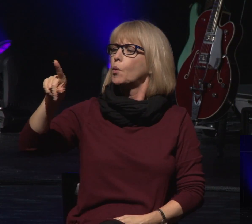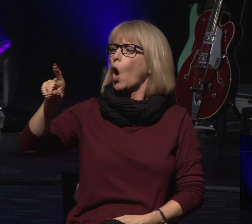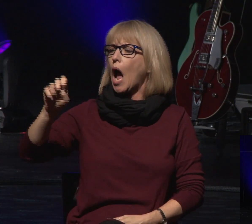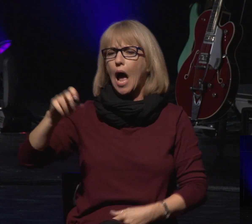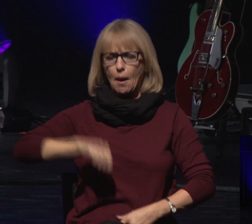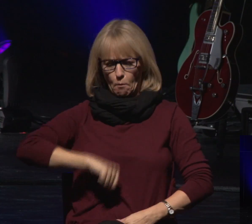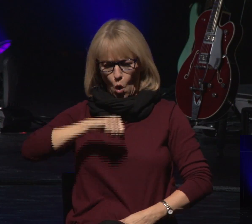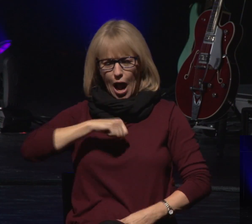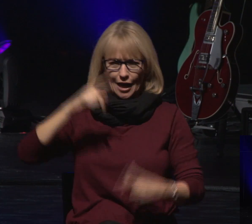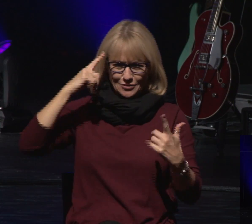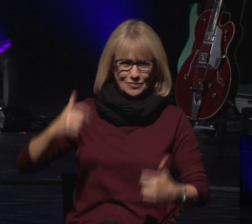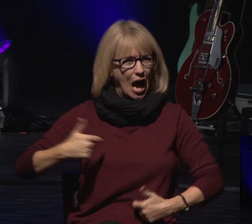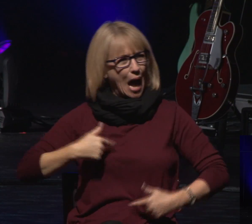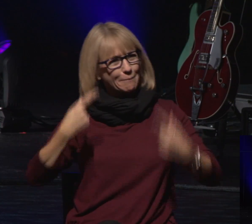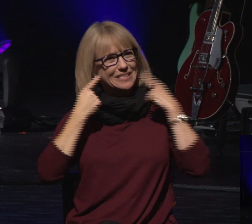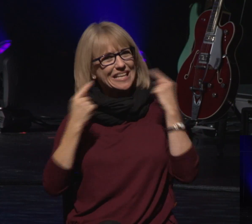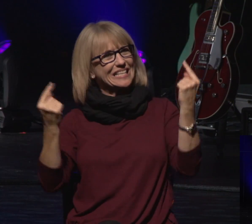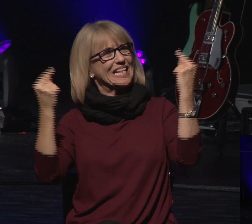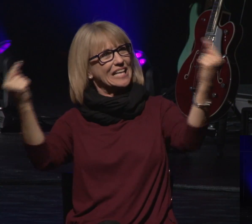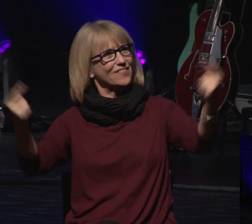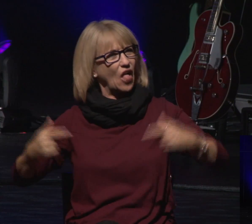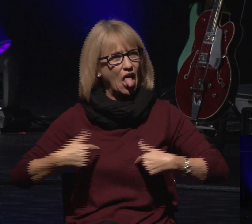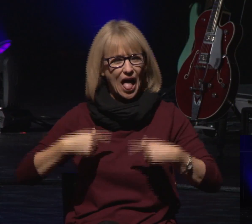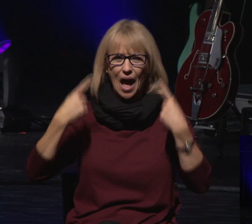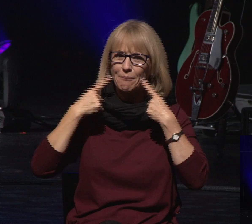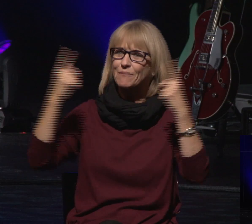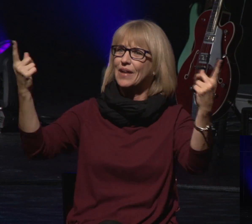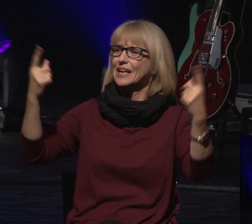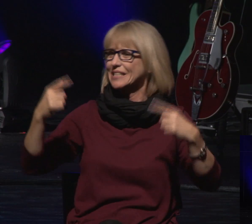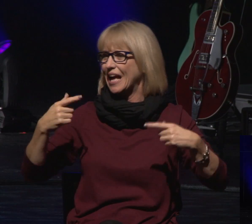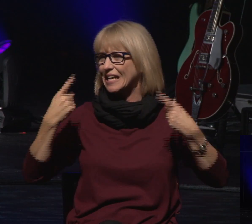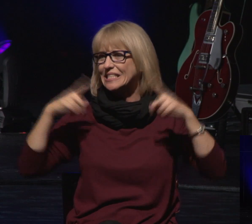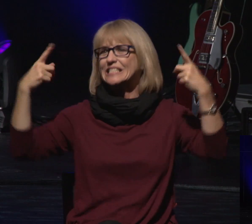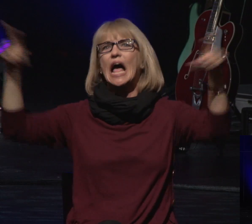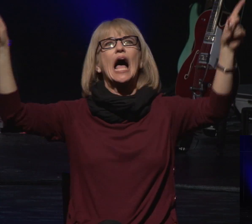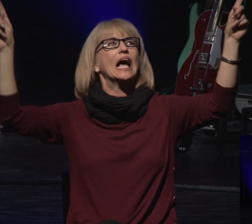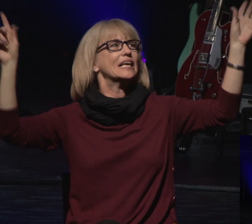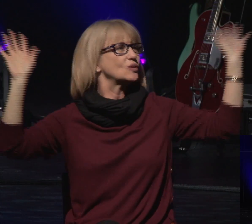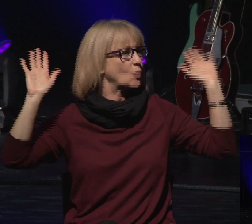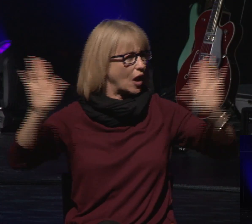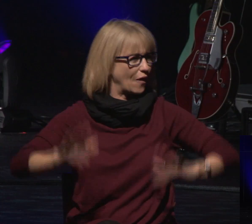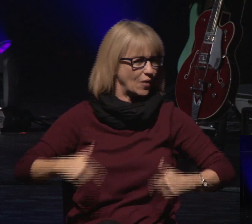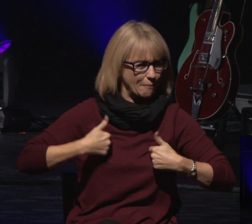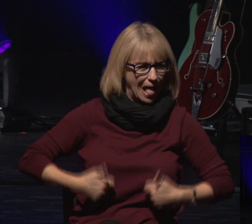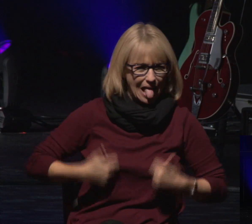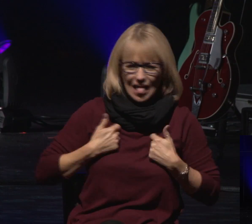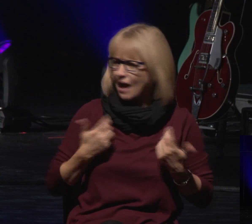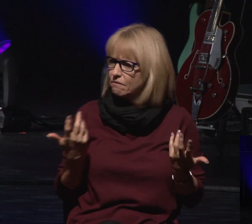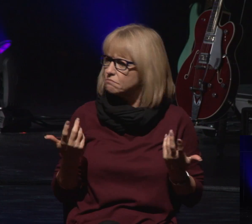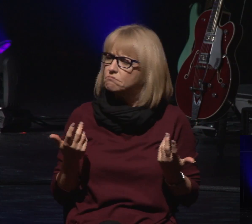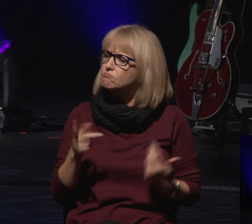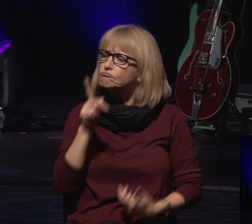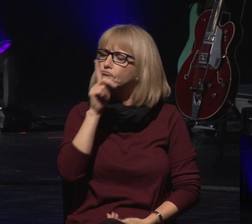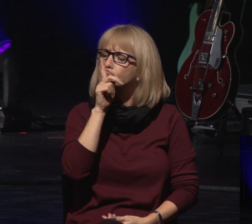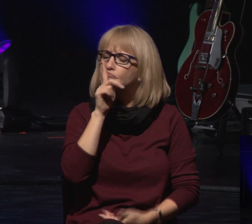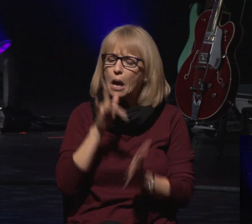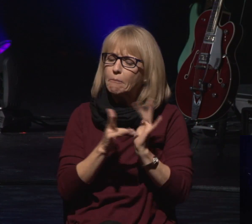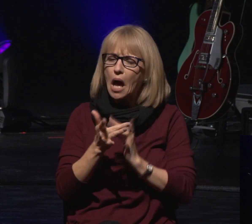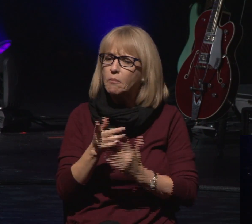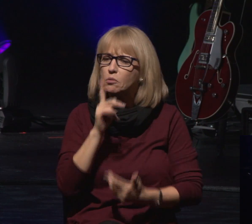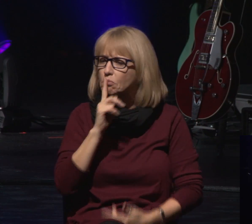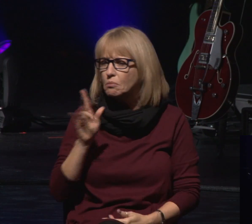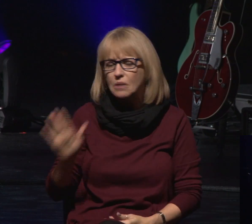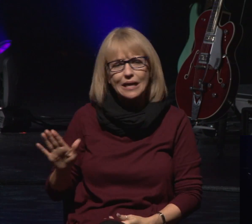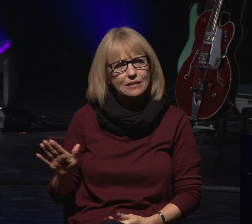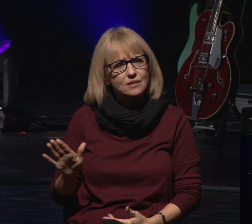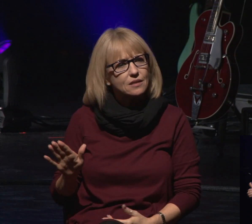have him seeing, or we don't see his life saying, look what I've achieved, look where I've at. You guys should do all this stuff for me. And some of us, it's not